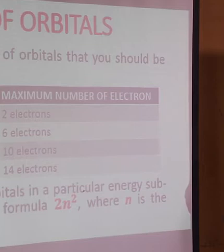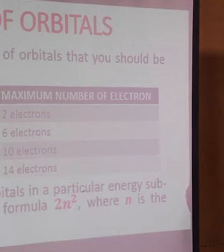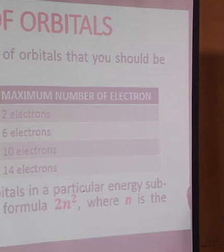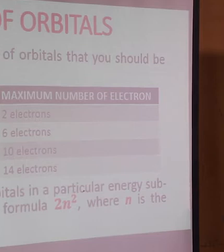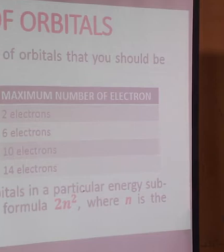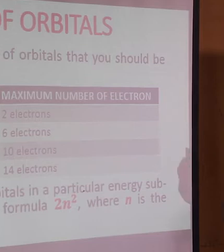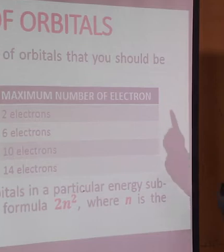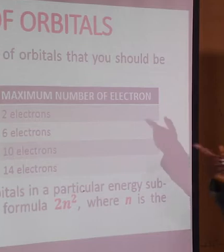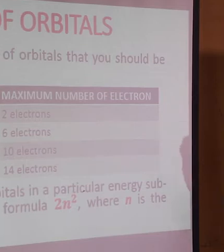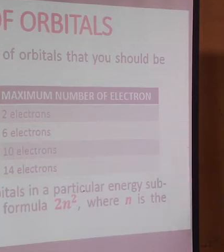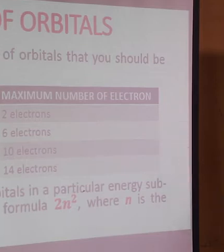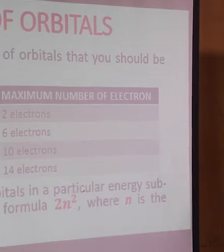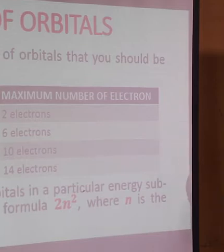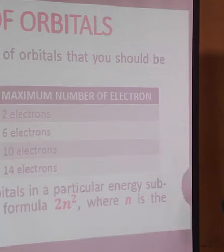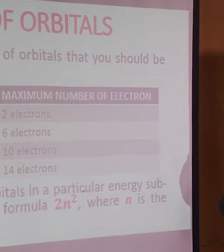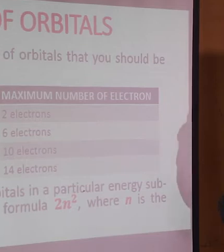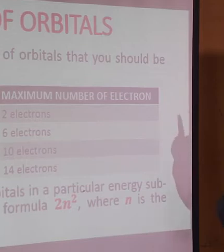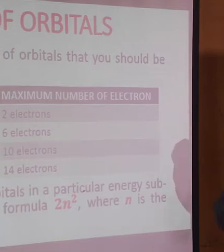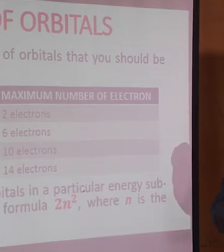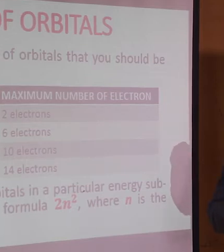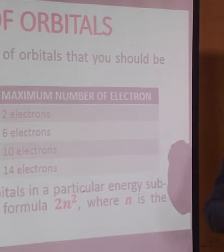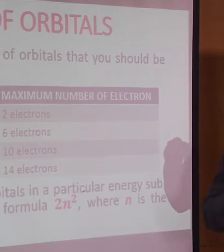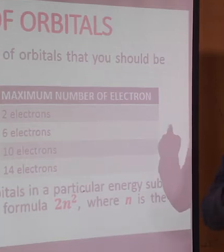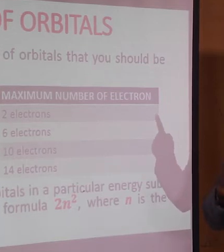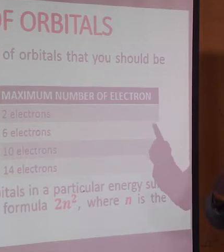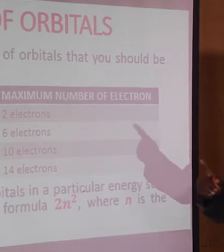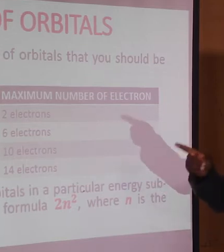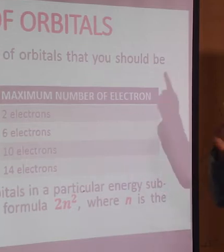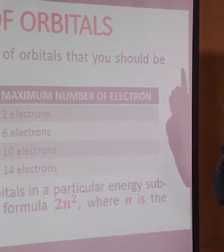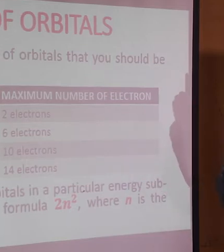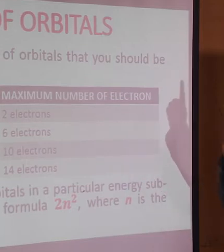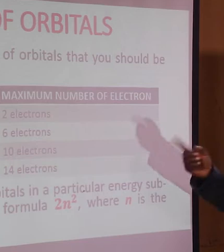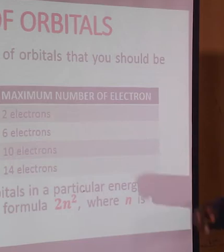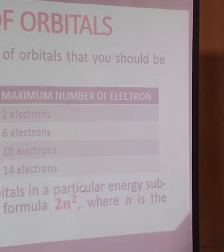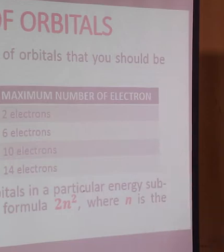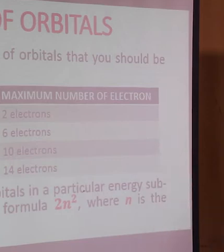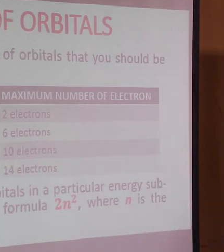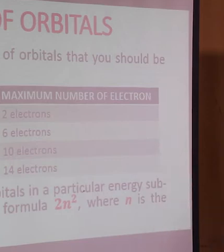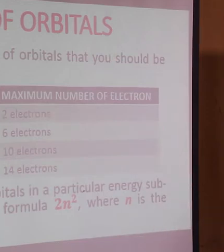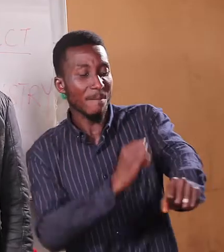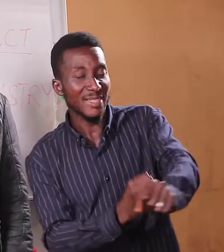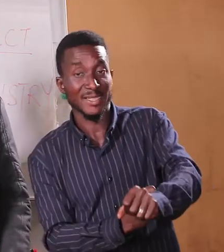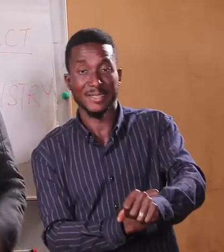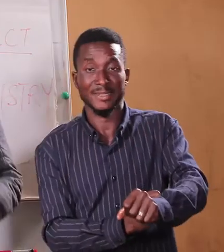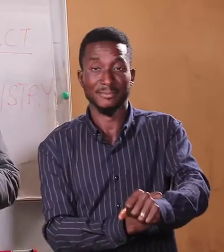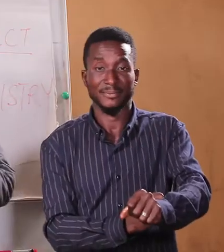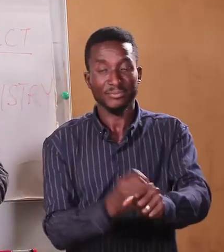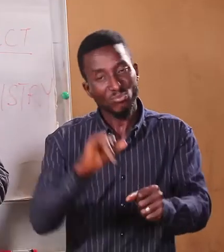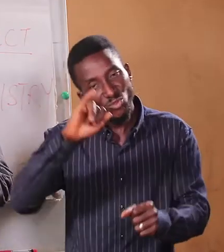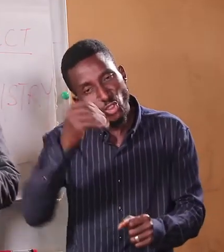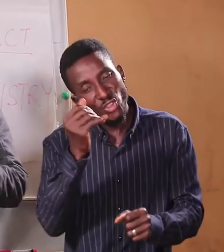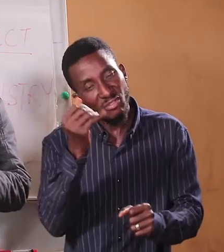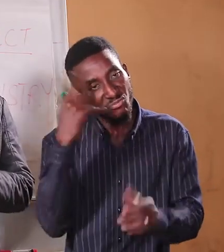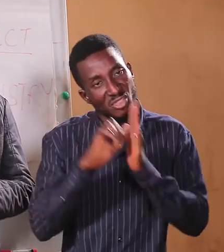orbital represents diffuse, while the f orbital is representing fundamental. It's just like in that